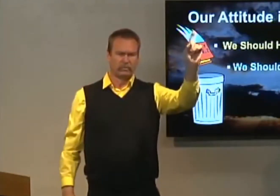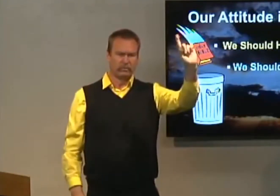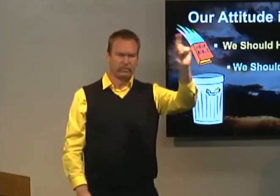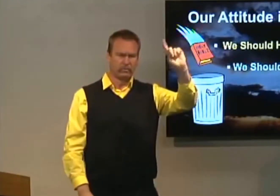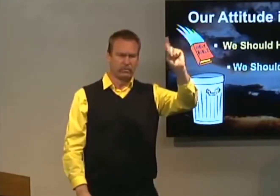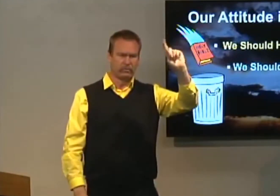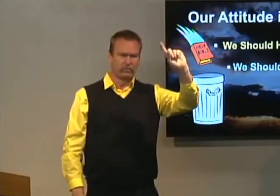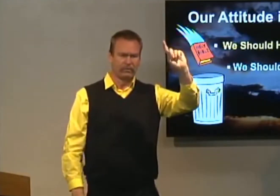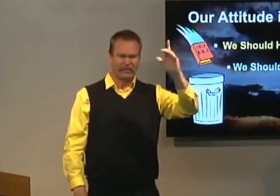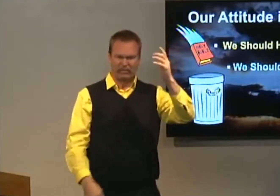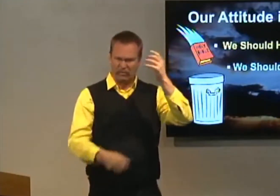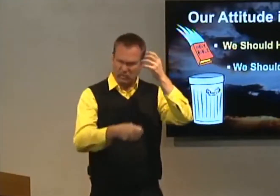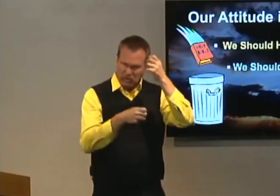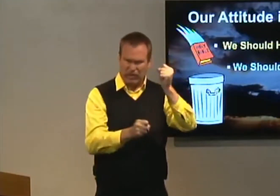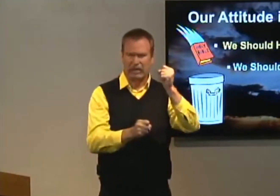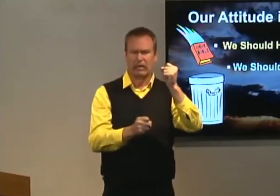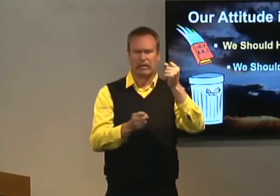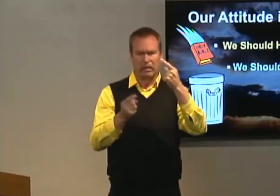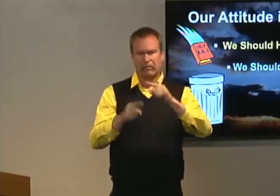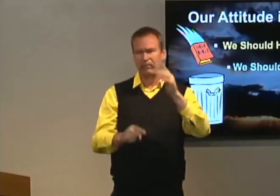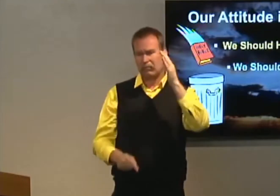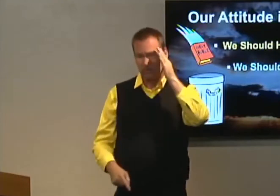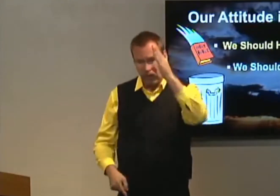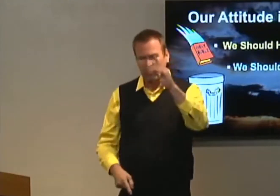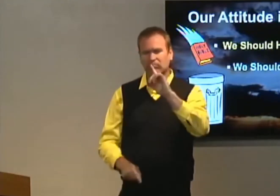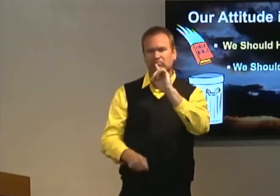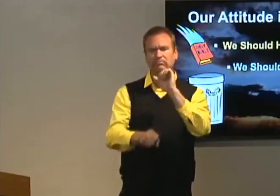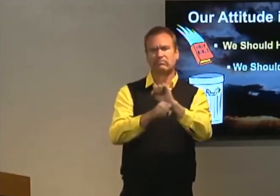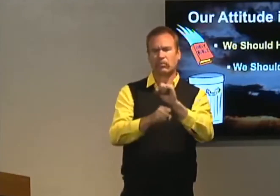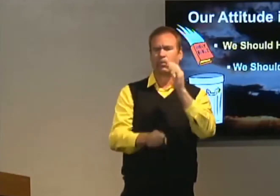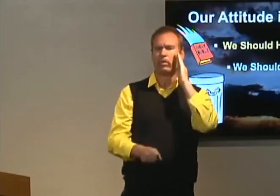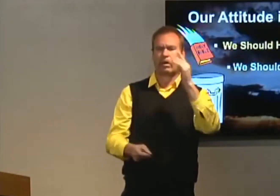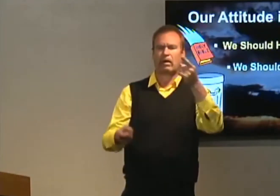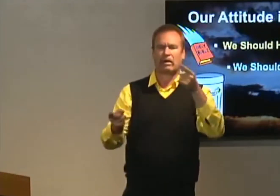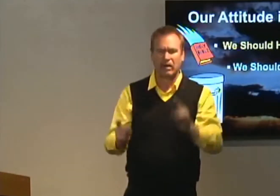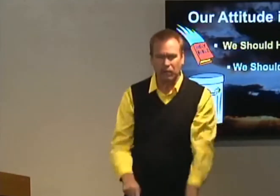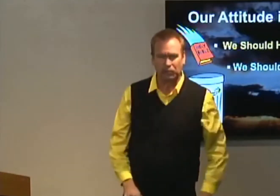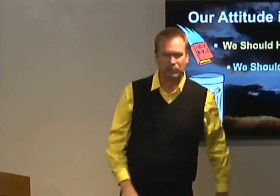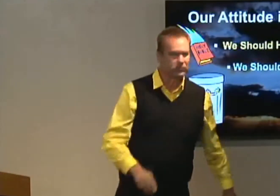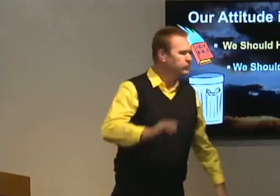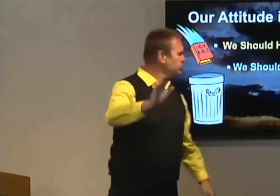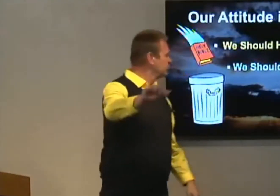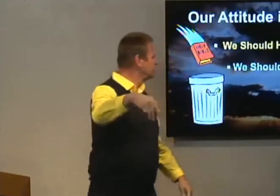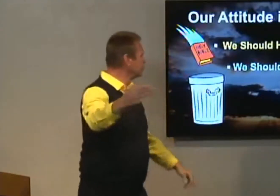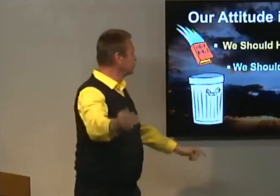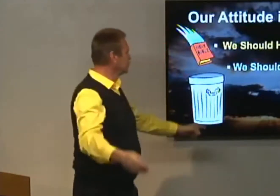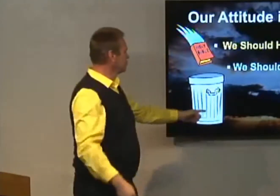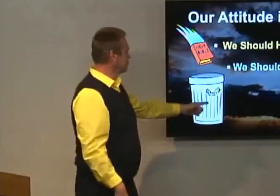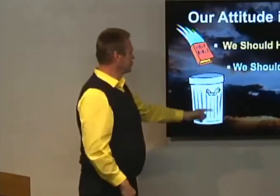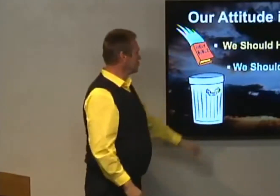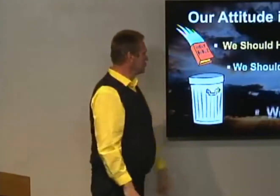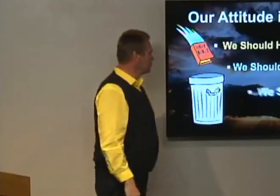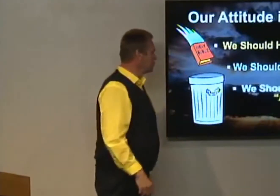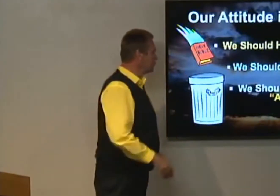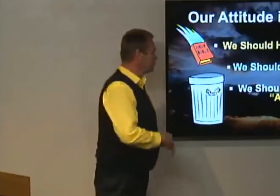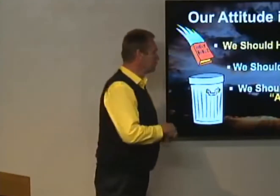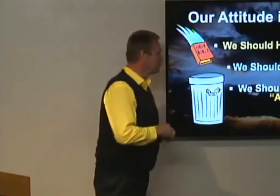We should not lose faith. We need to keep faith because Jesus has promised he will come